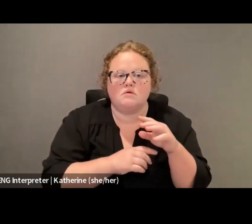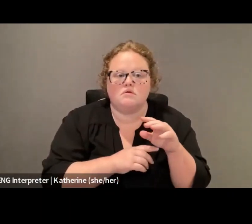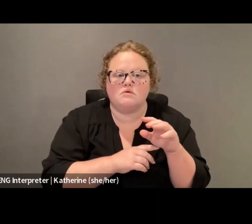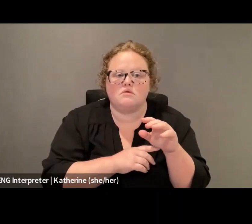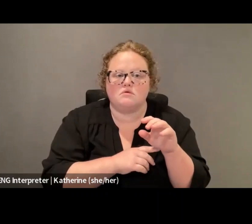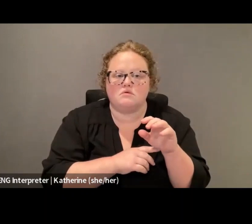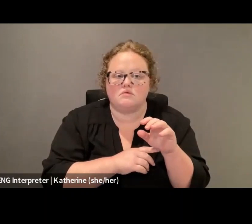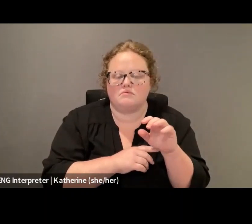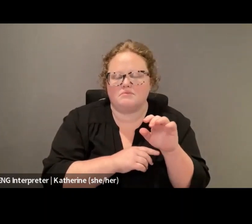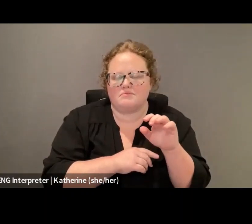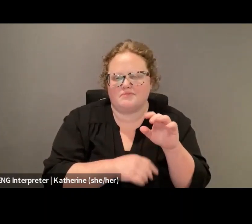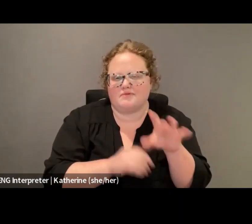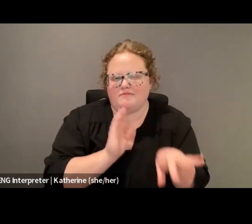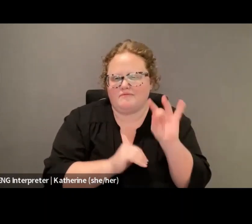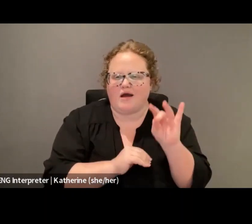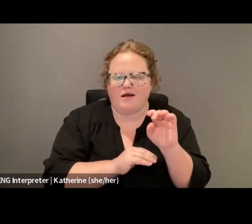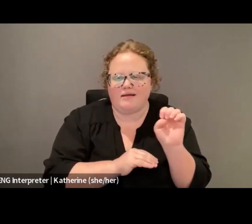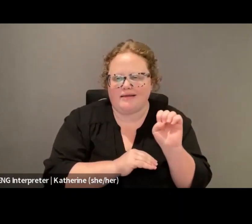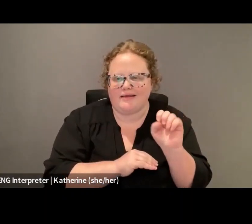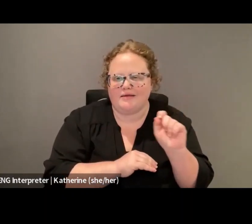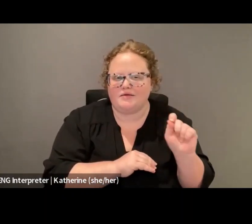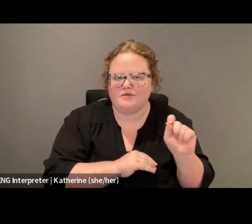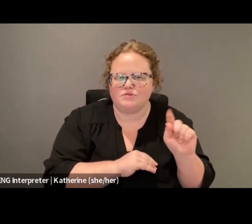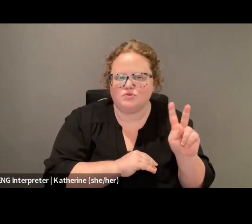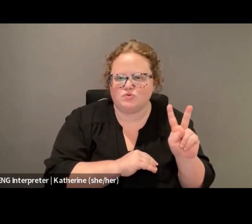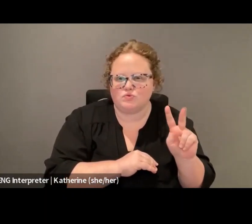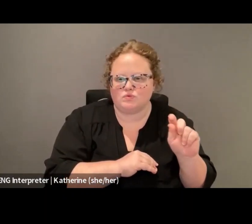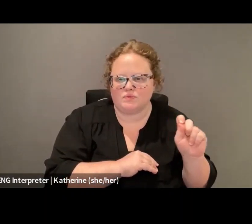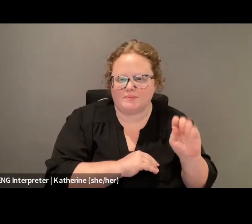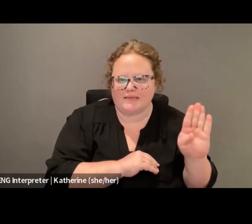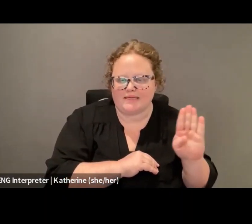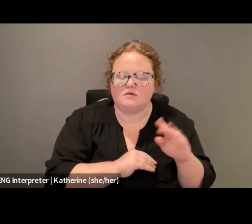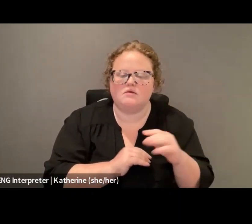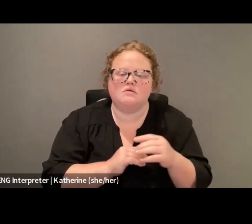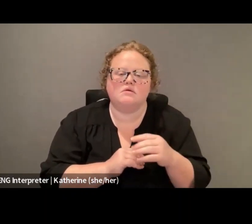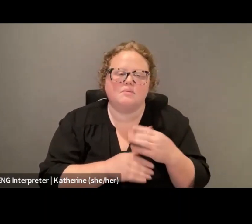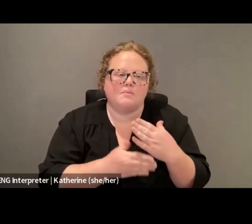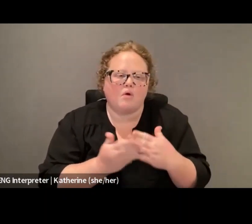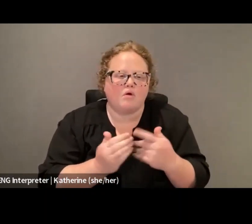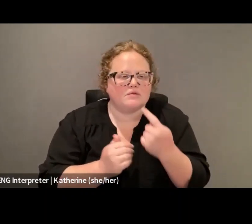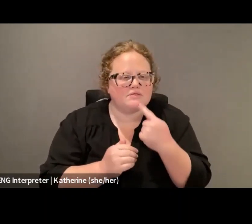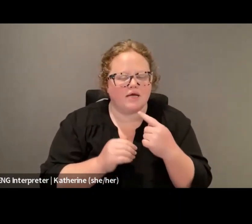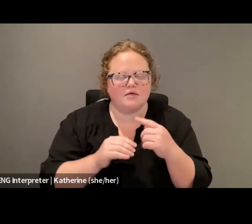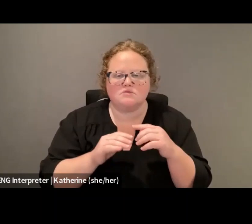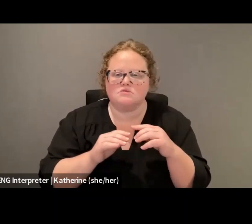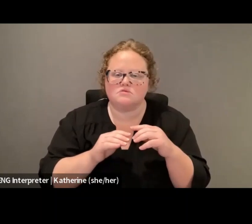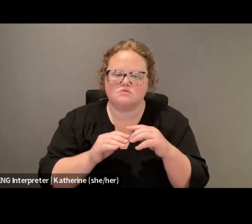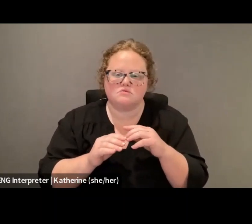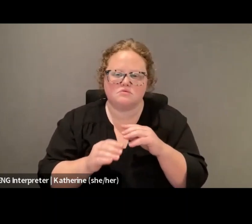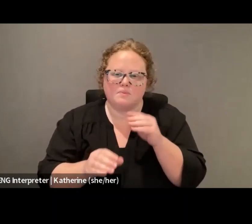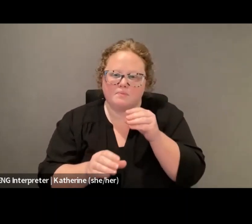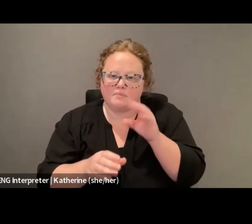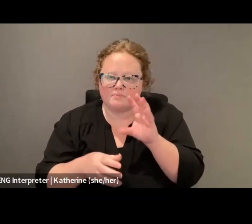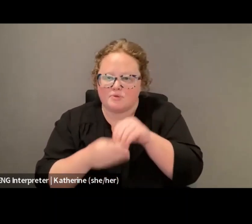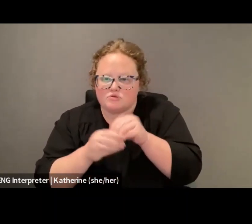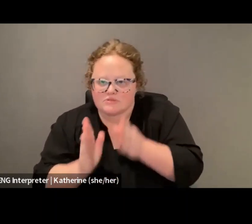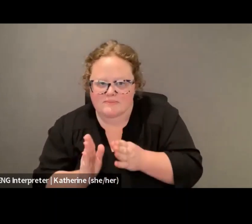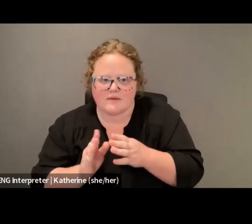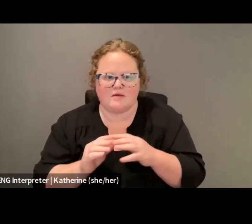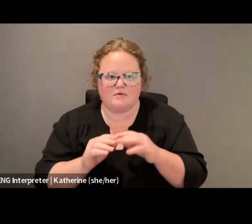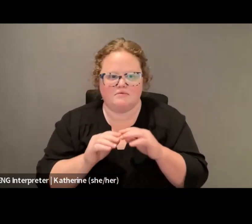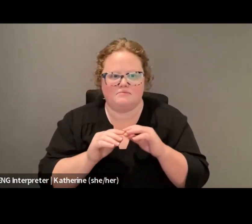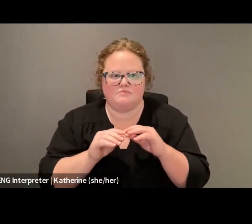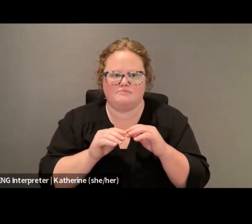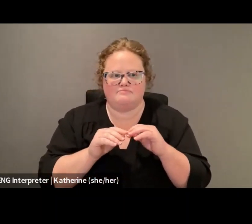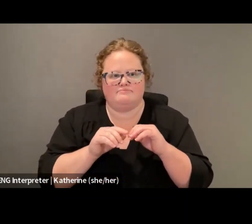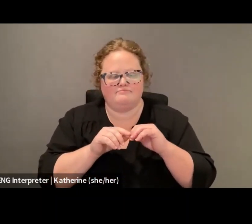there's this little section in the waiver called Participant Exercise of Budget Flexibility. And states here have the option to select.